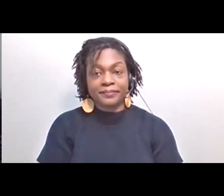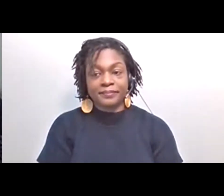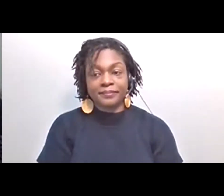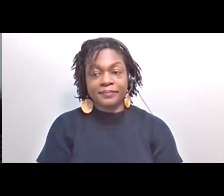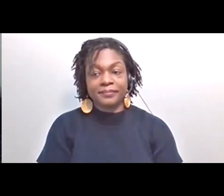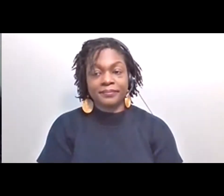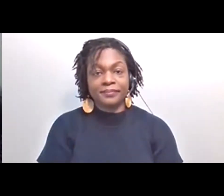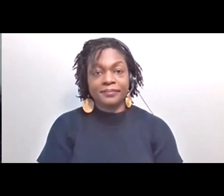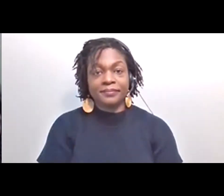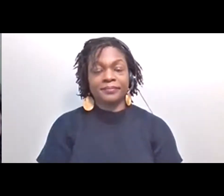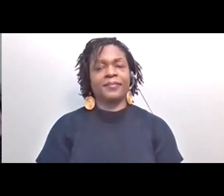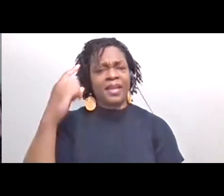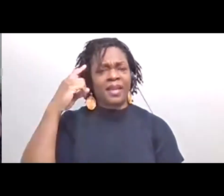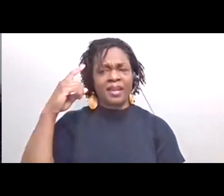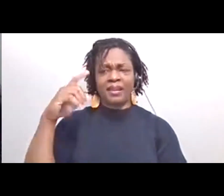I think we have Bernard